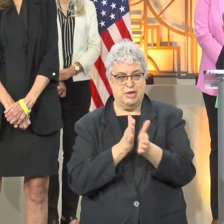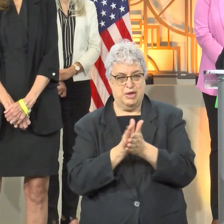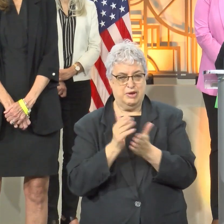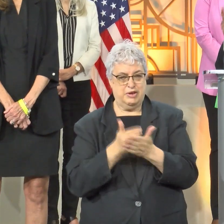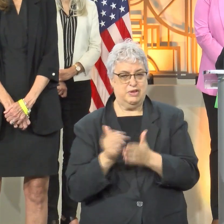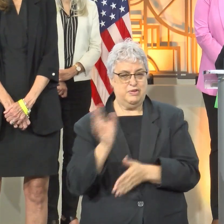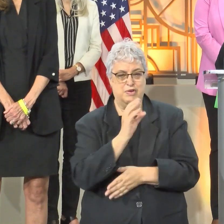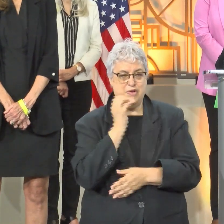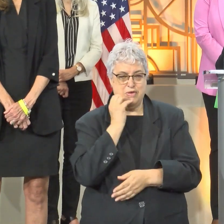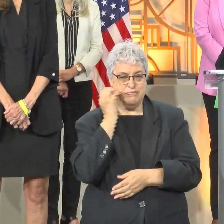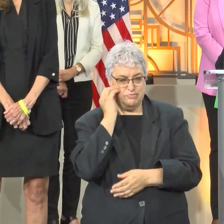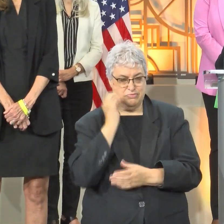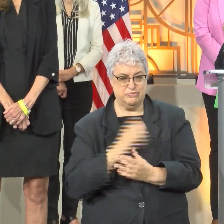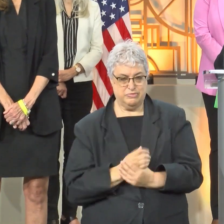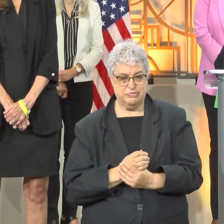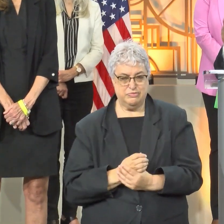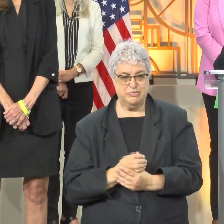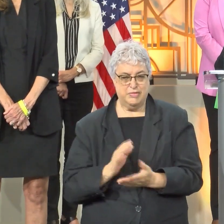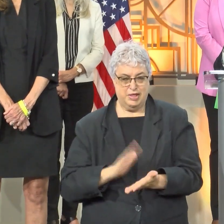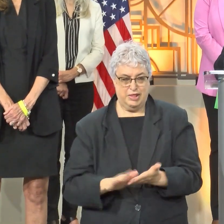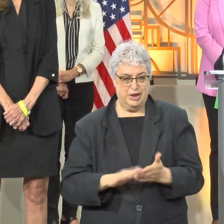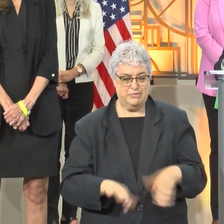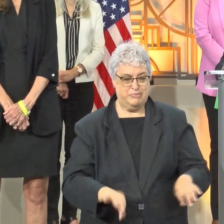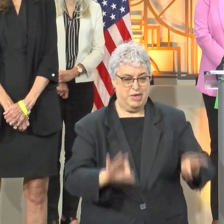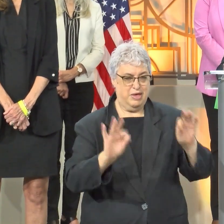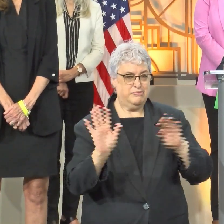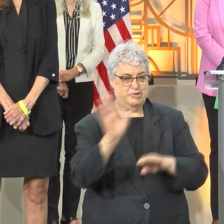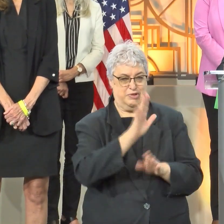around your home and in your neighborhood. If you clean it up on your